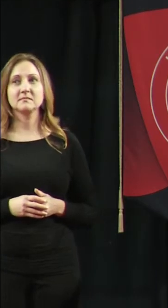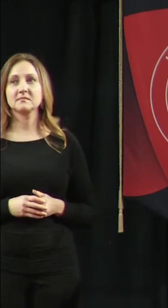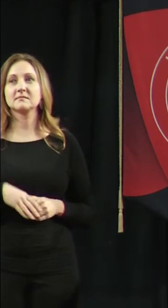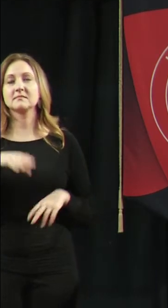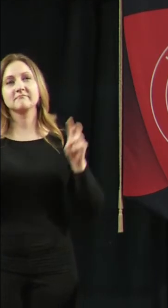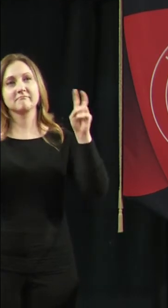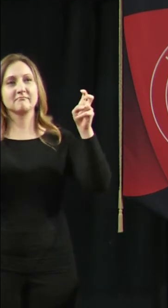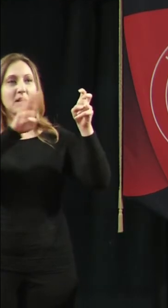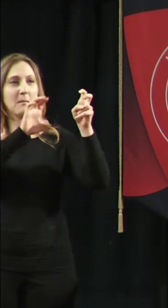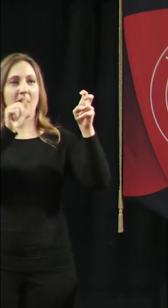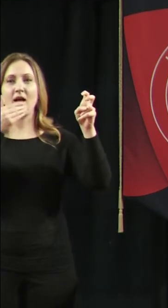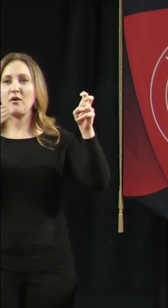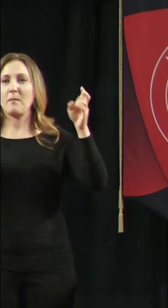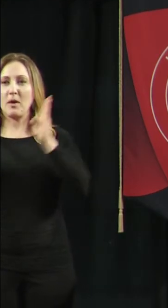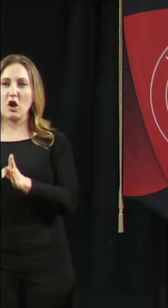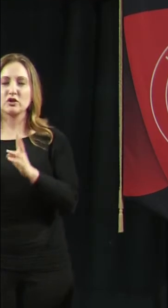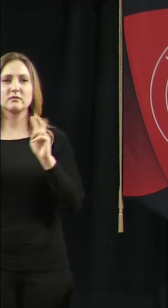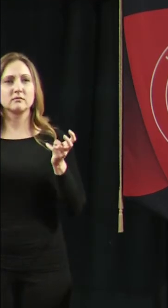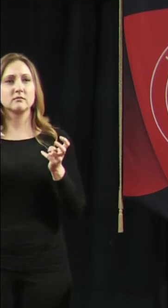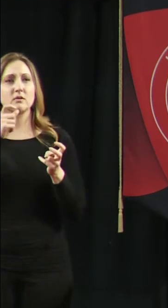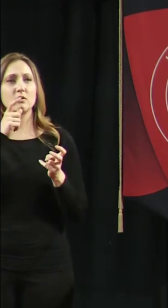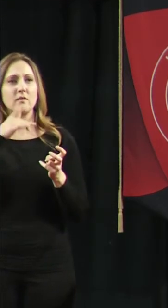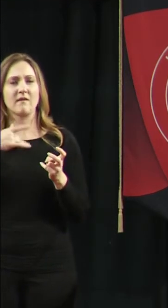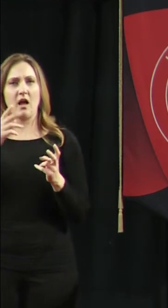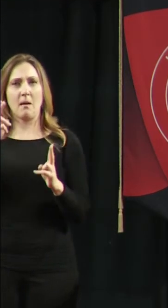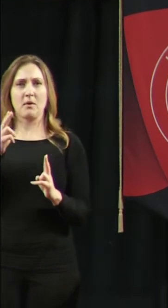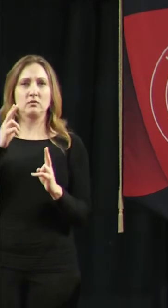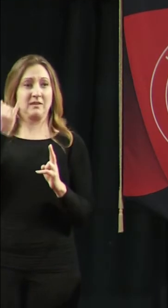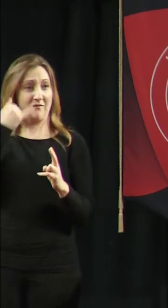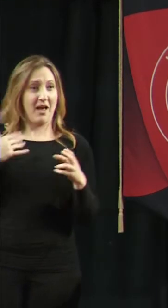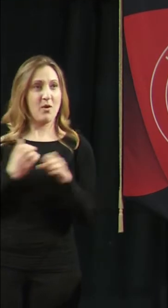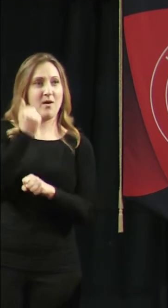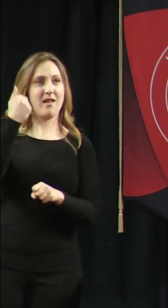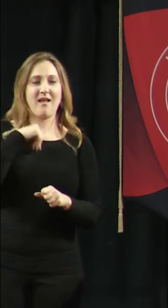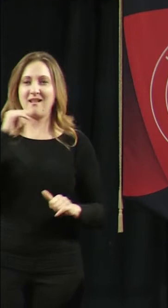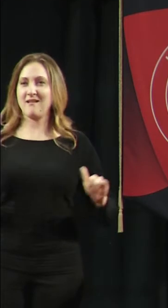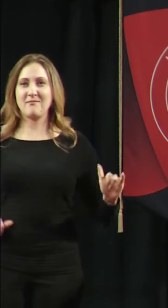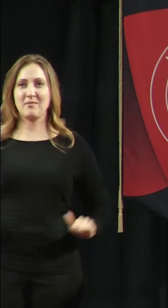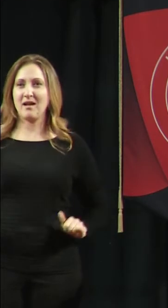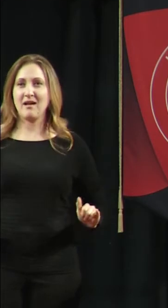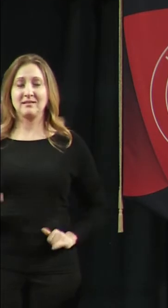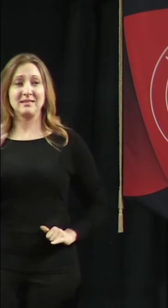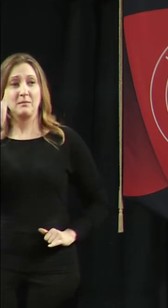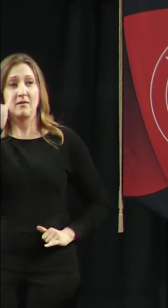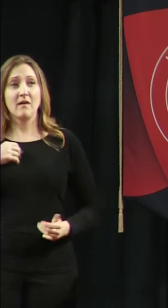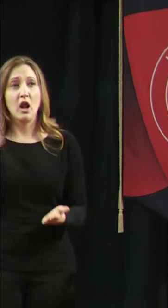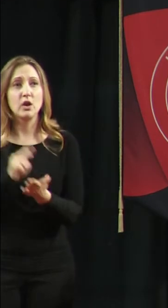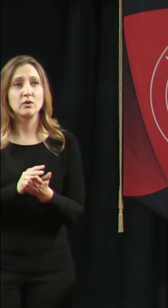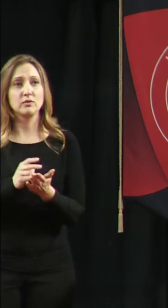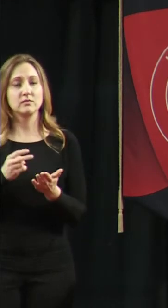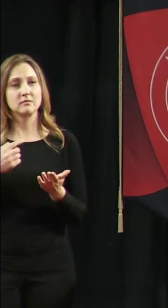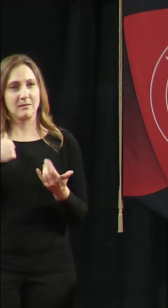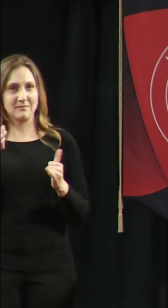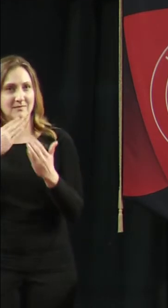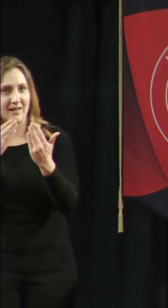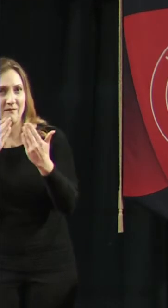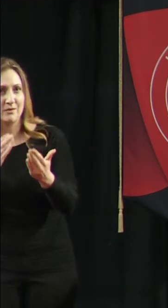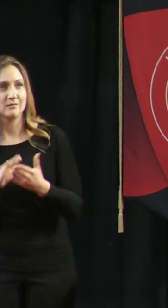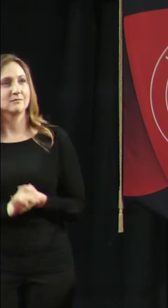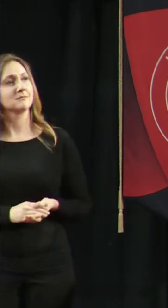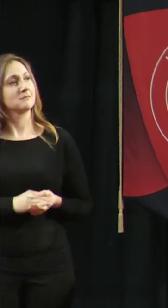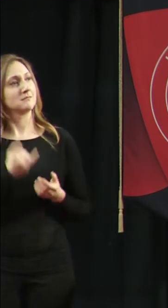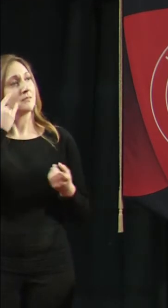Be a good person who is humble in victory and gracious in defeat. Reward yourself for